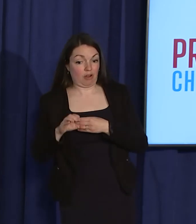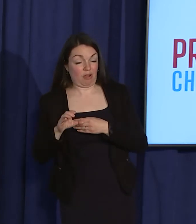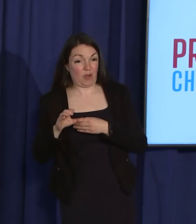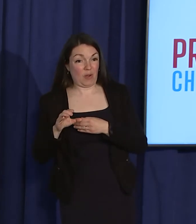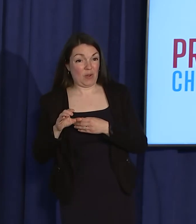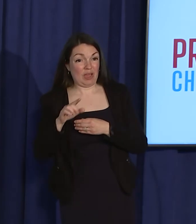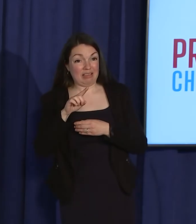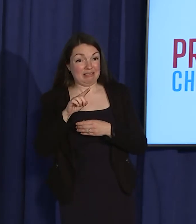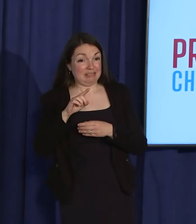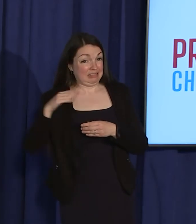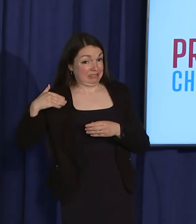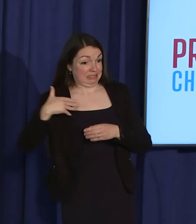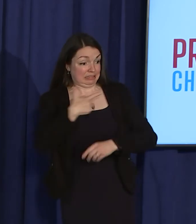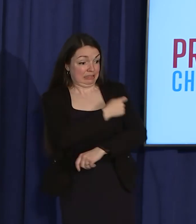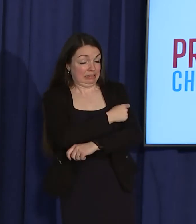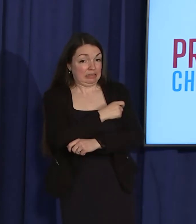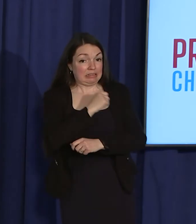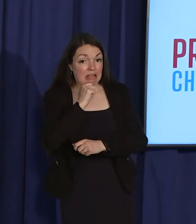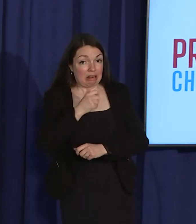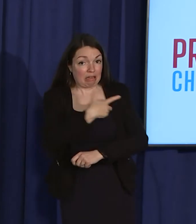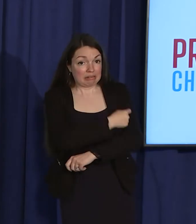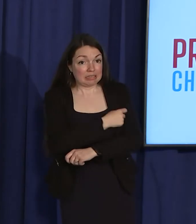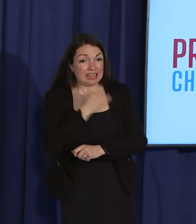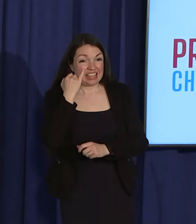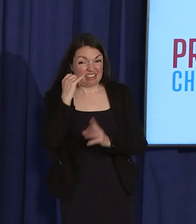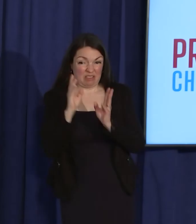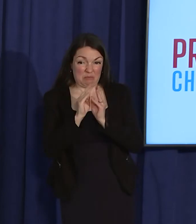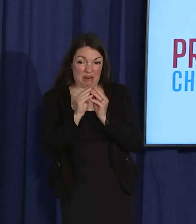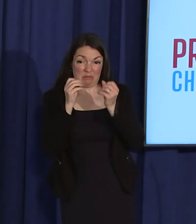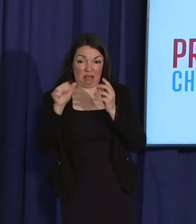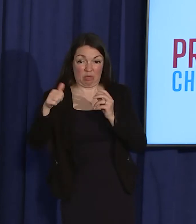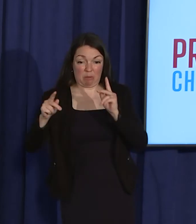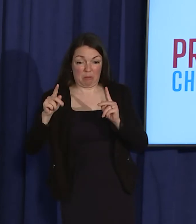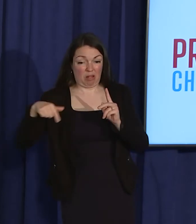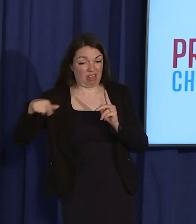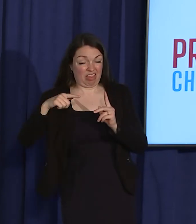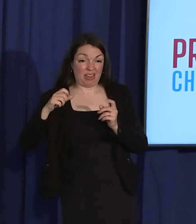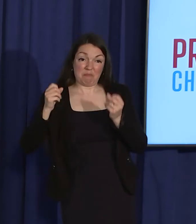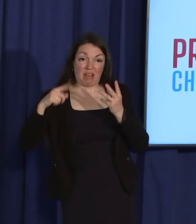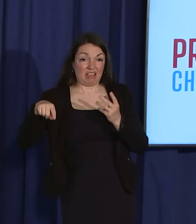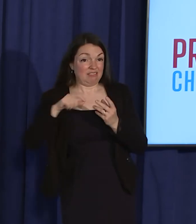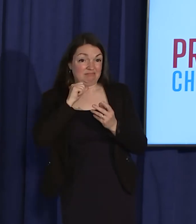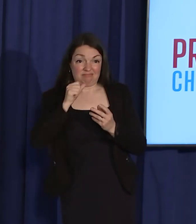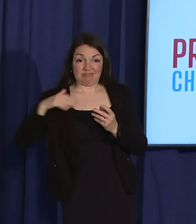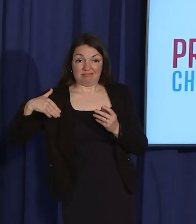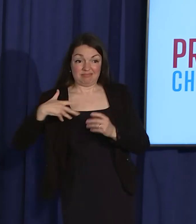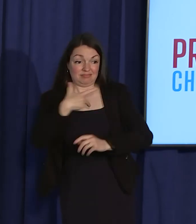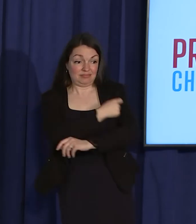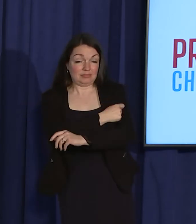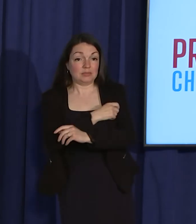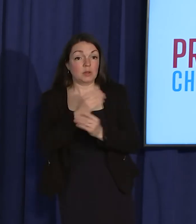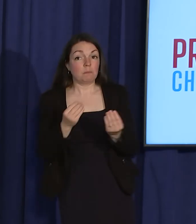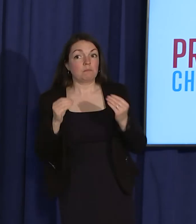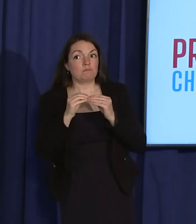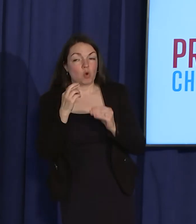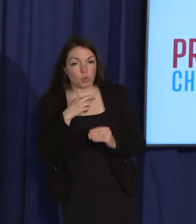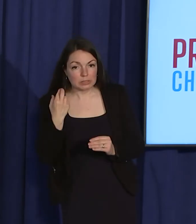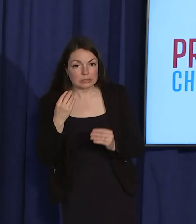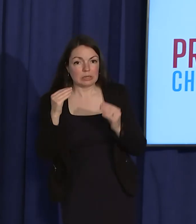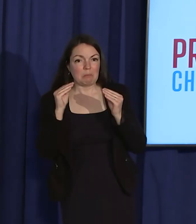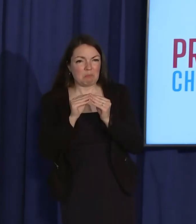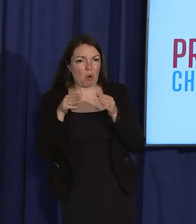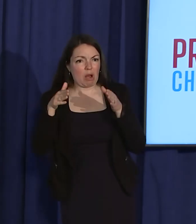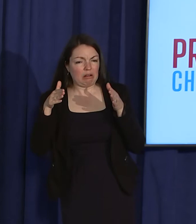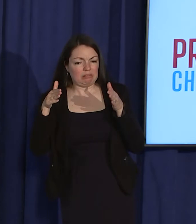not vaccinated, and especially if you're gathering with a lot of other people who are not vaccinated, the risk starts to get more concentrated in